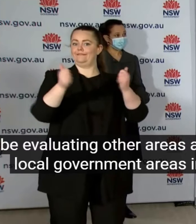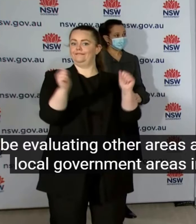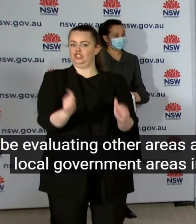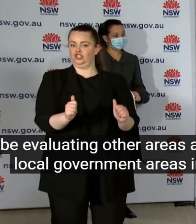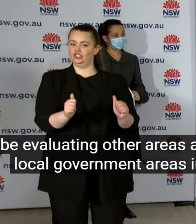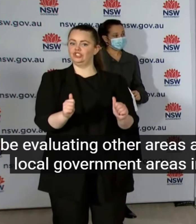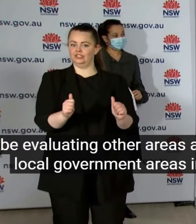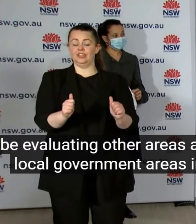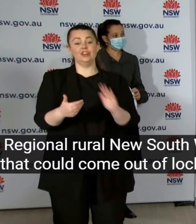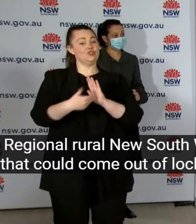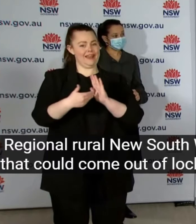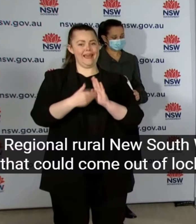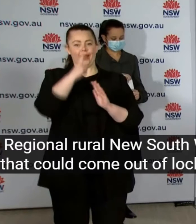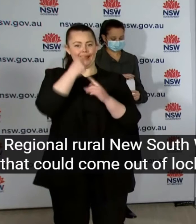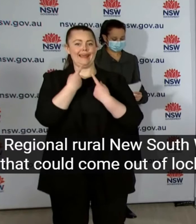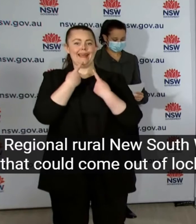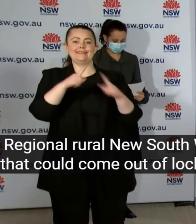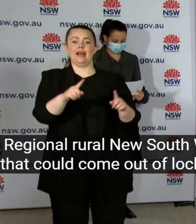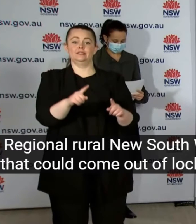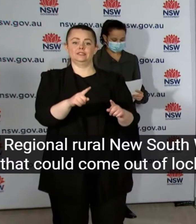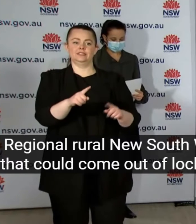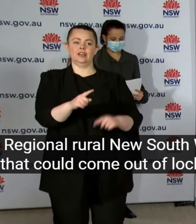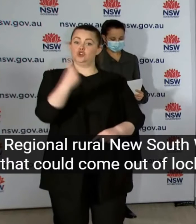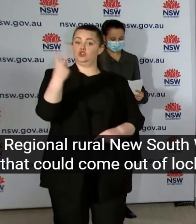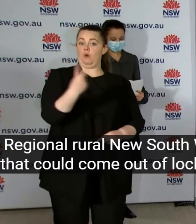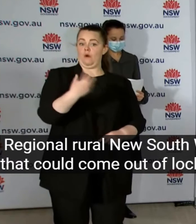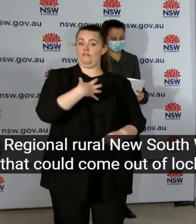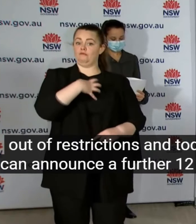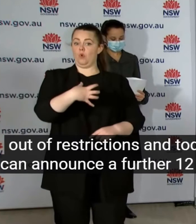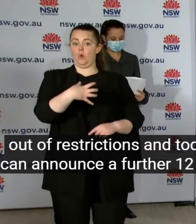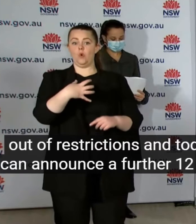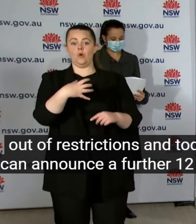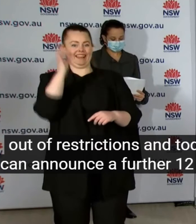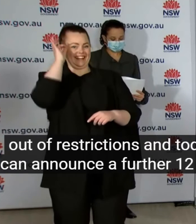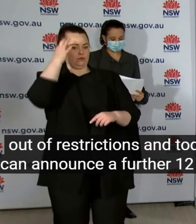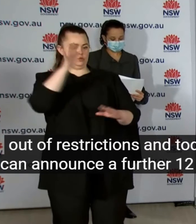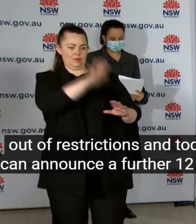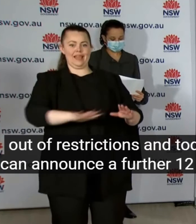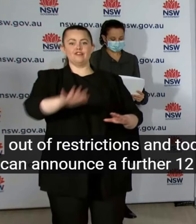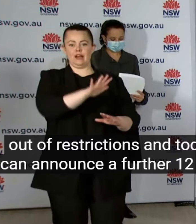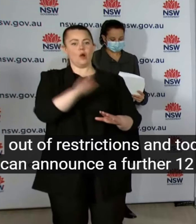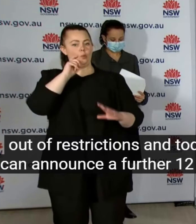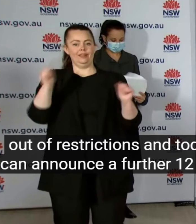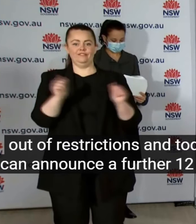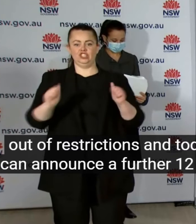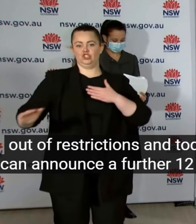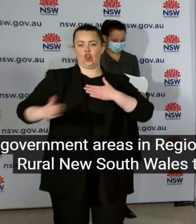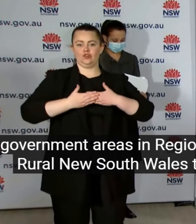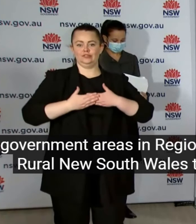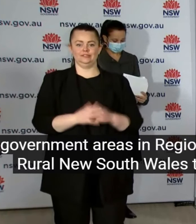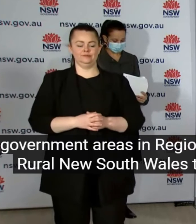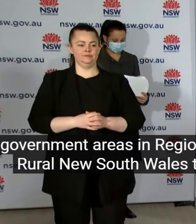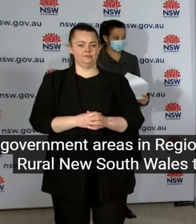restrictions. And today I can announce a further 12 local government areas in regional and rural New South Wales. Those areas